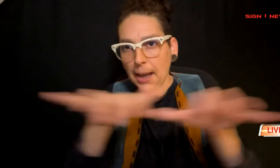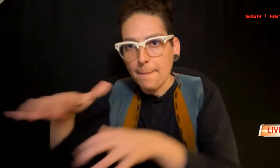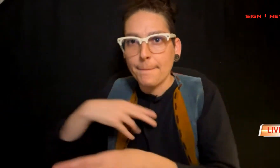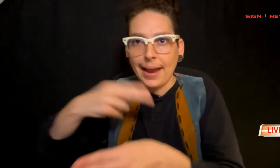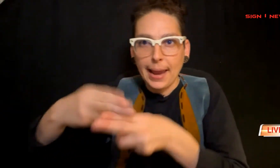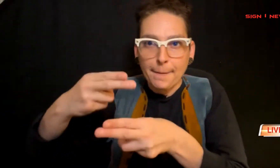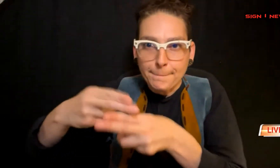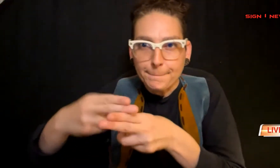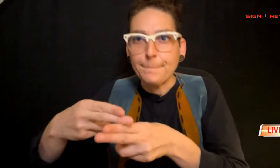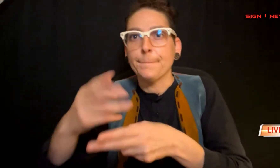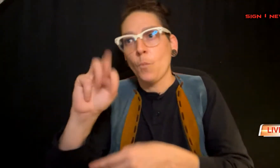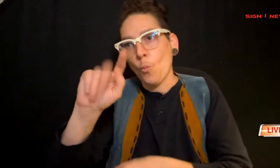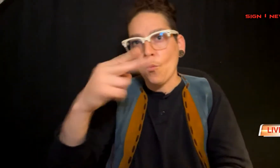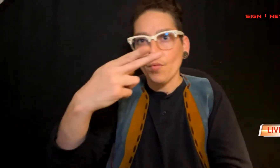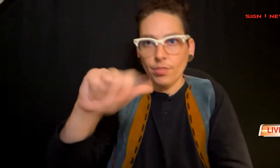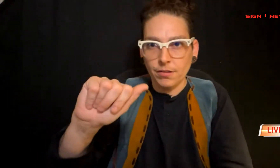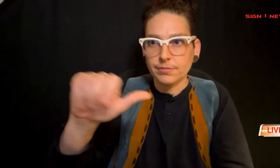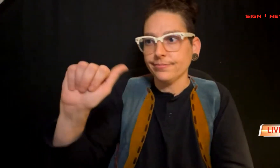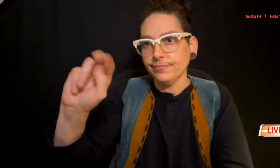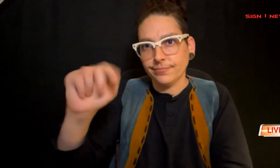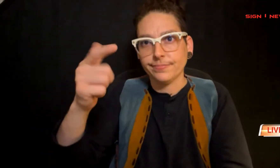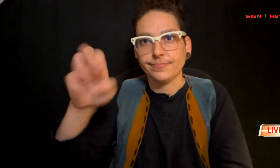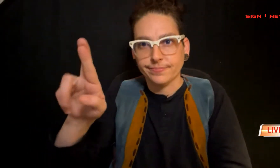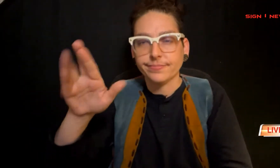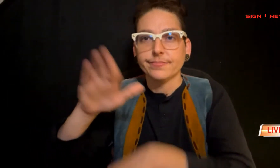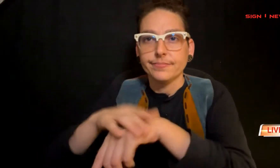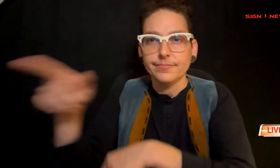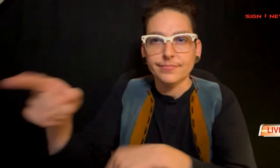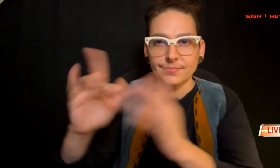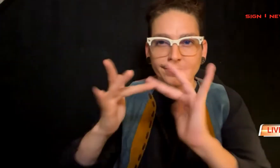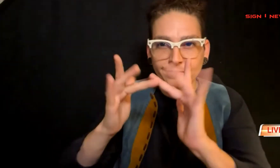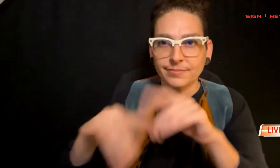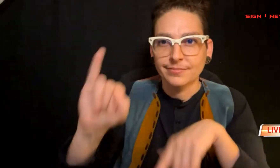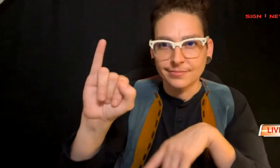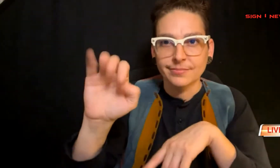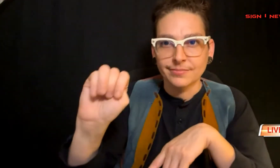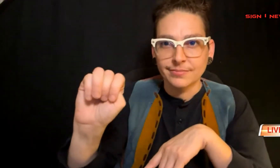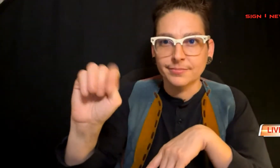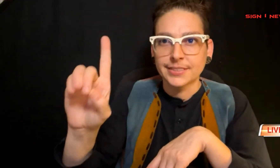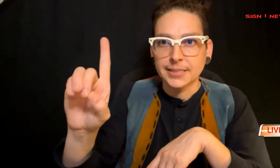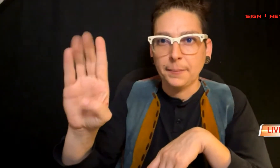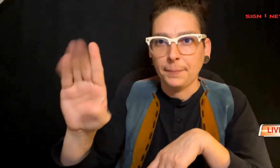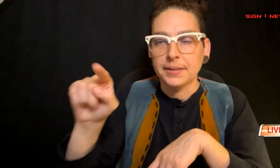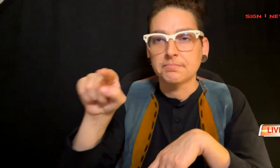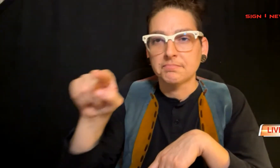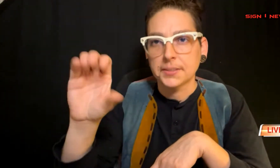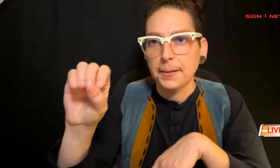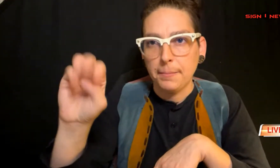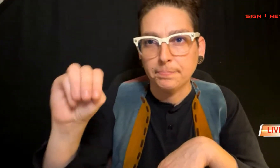You can find me on IMDb, Martha Anger, on the website